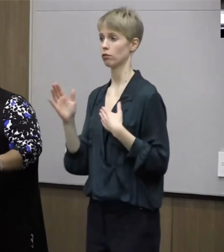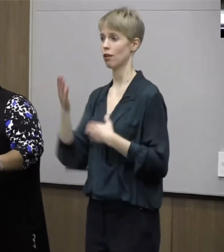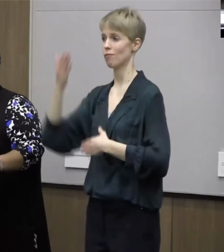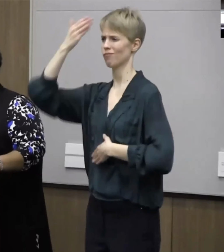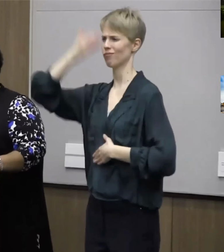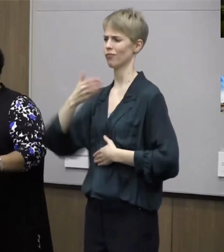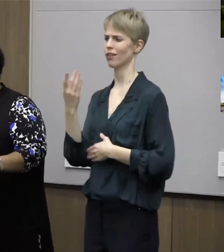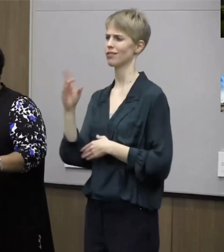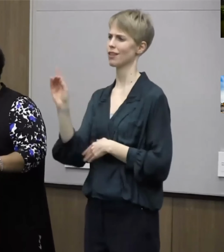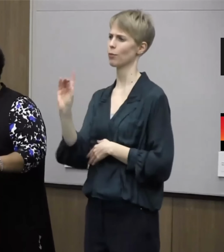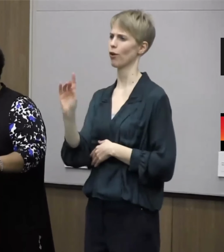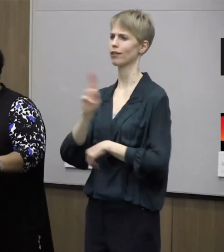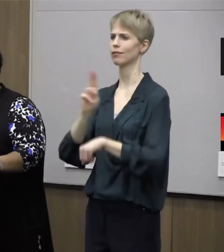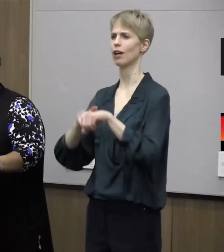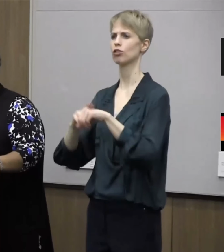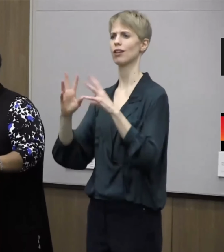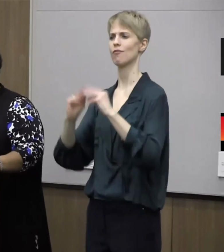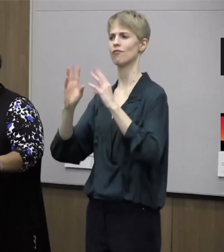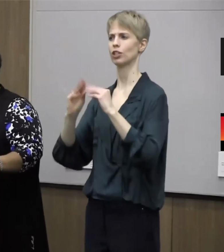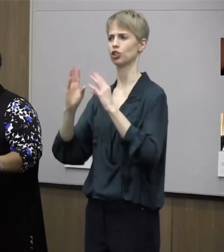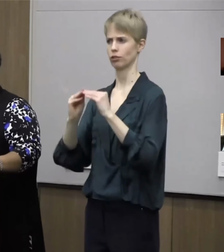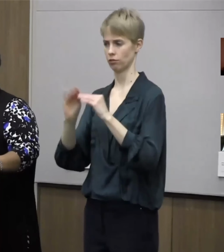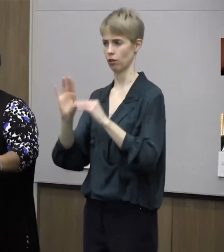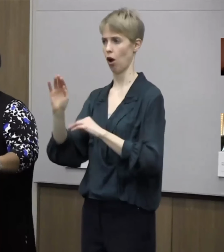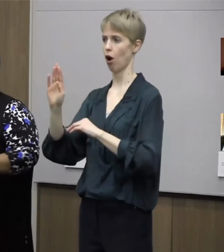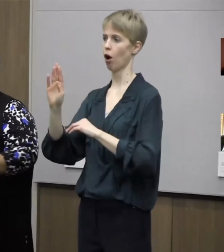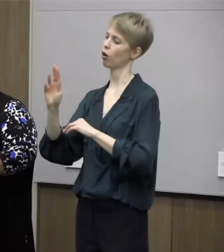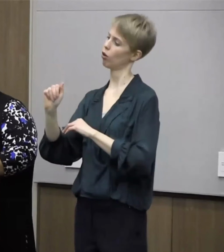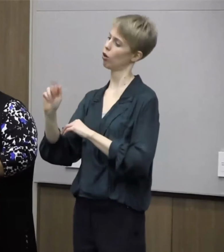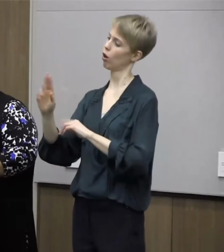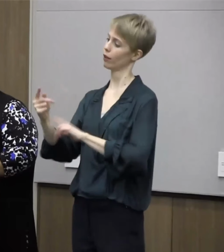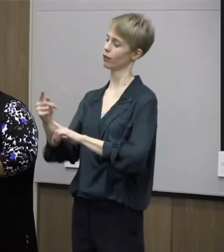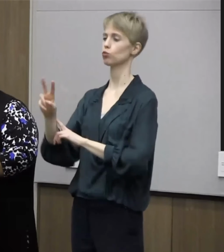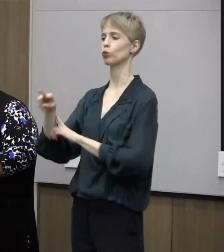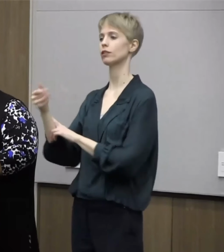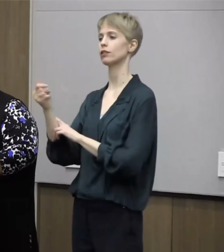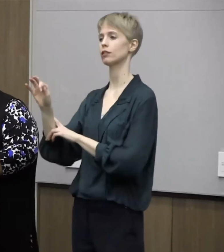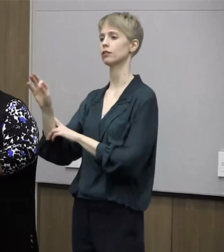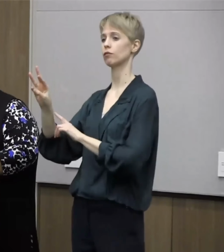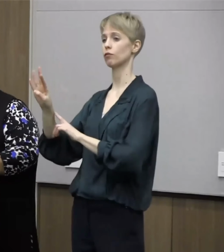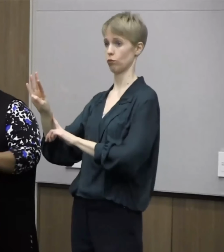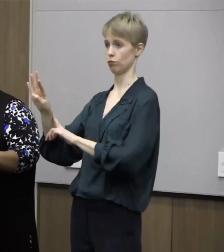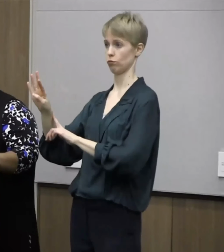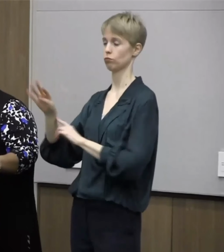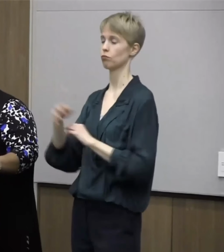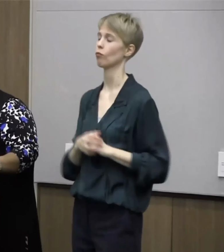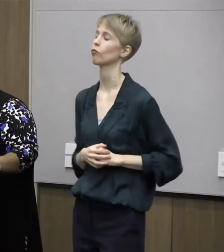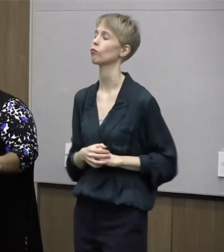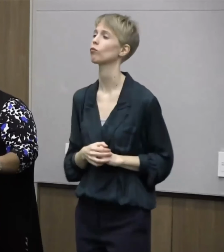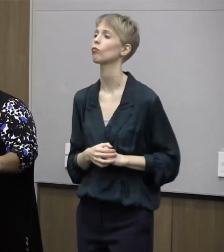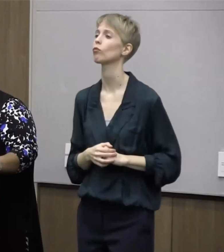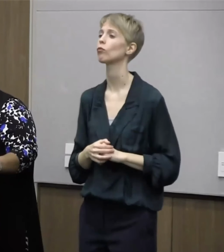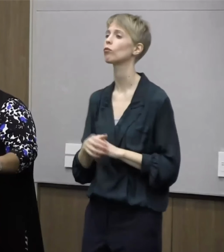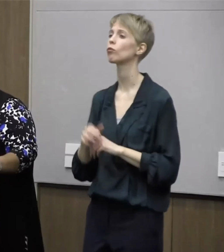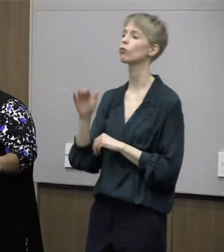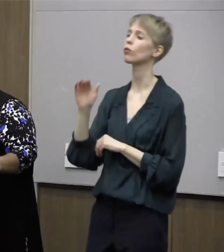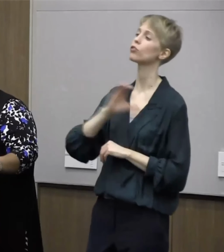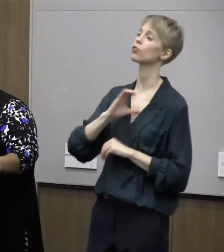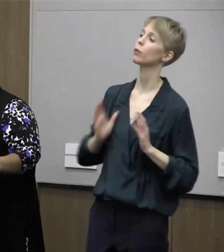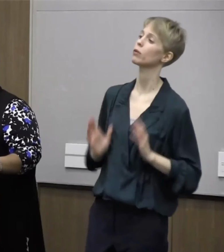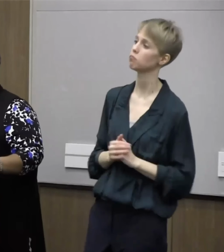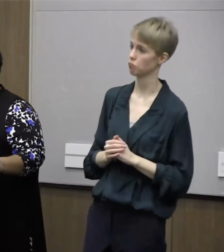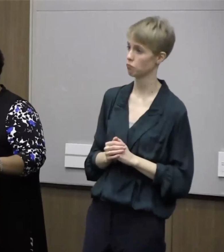National Convention on August the 22nd, 1964. Mr. Chairman, and